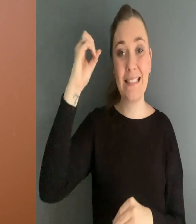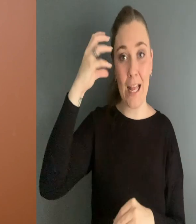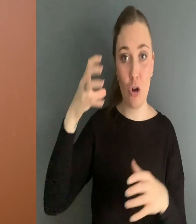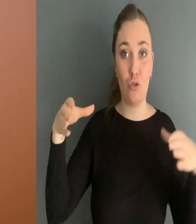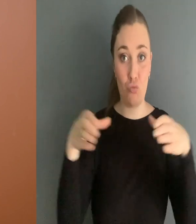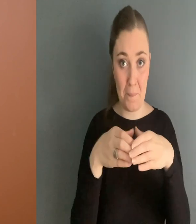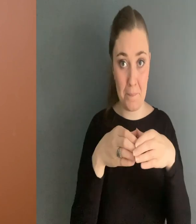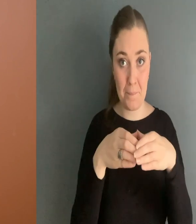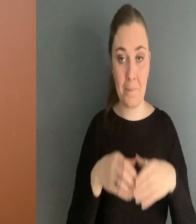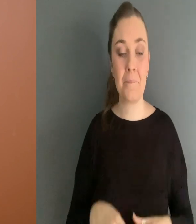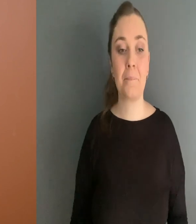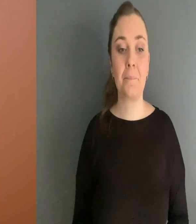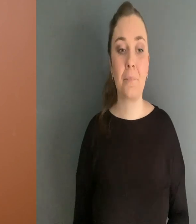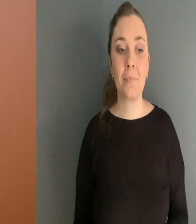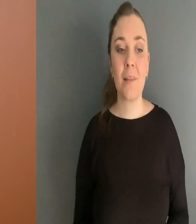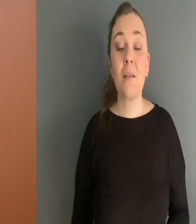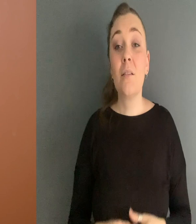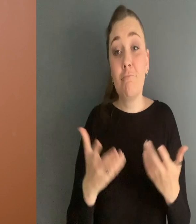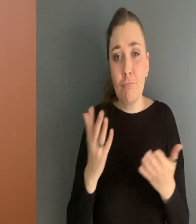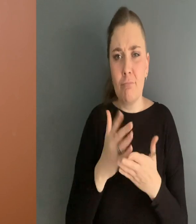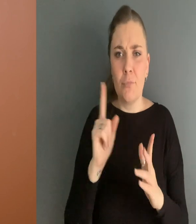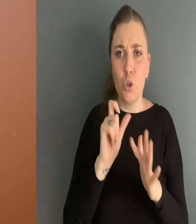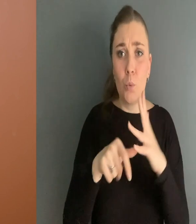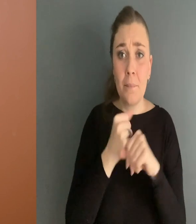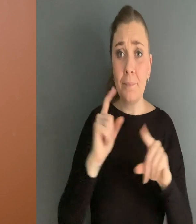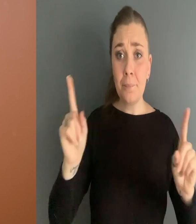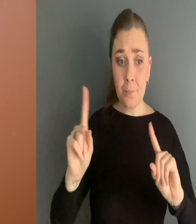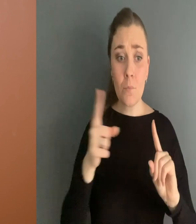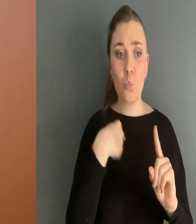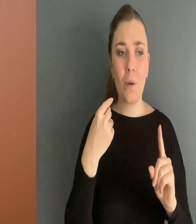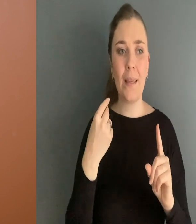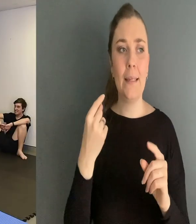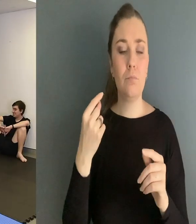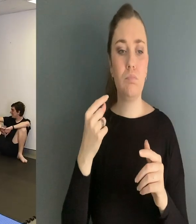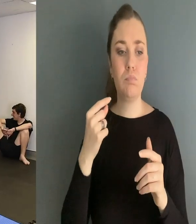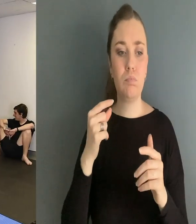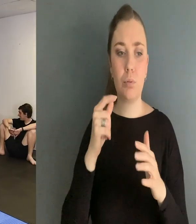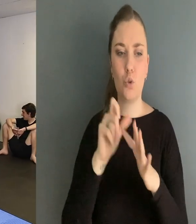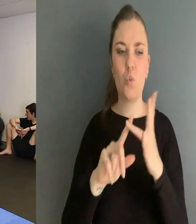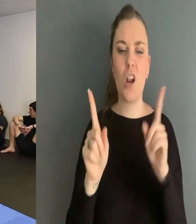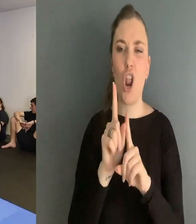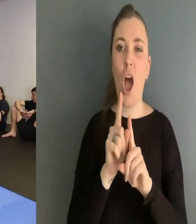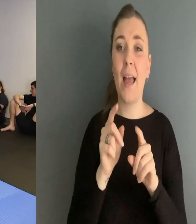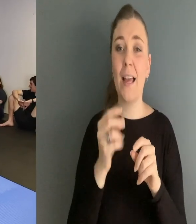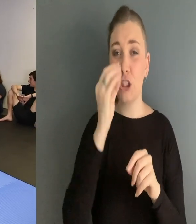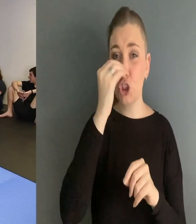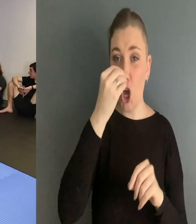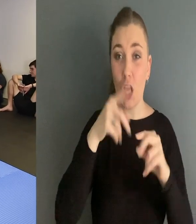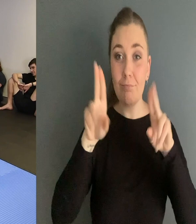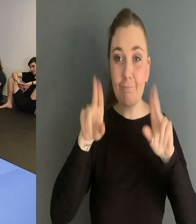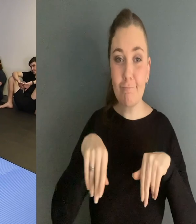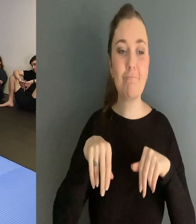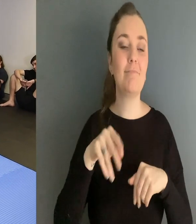and basically what we're doing is we've been doing things of the circus like